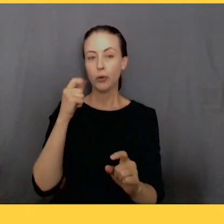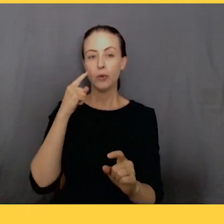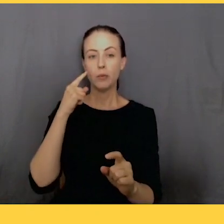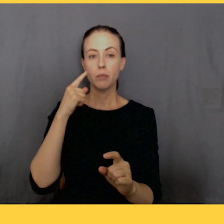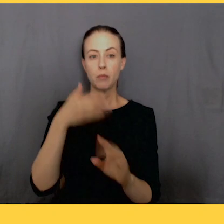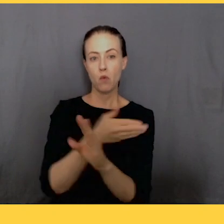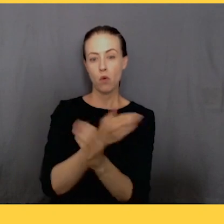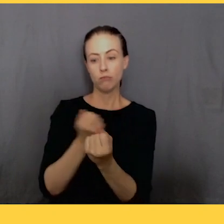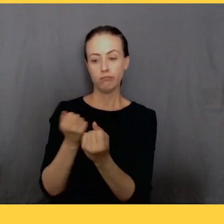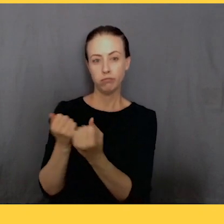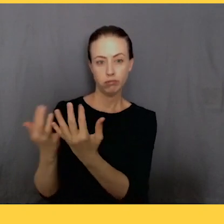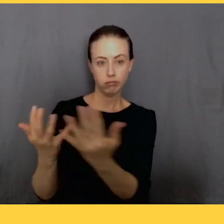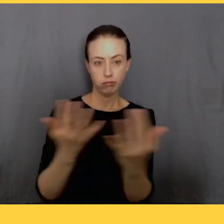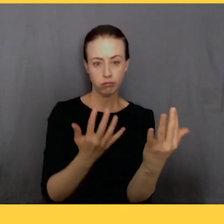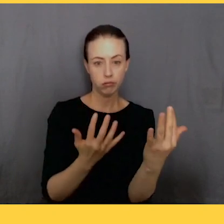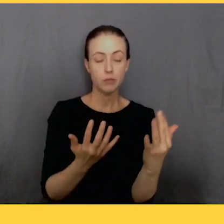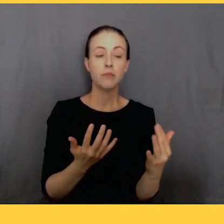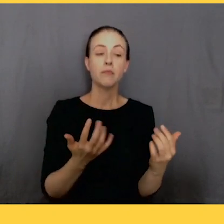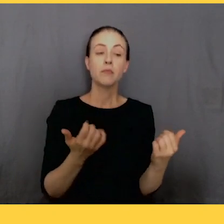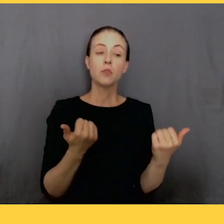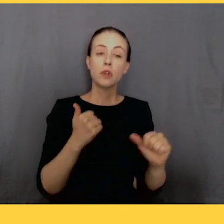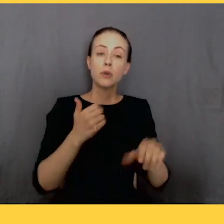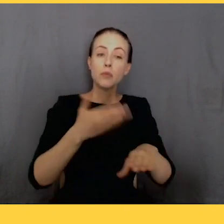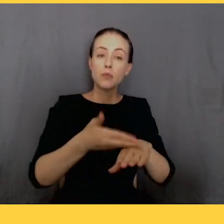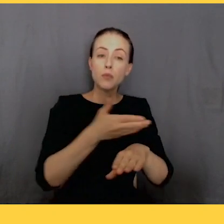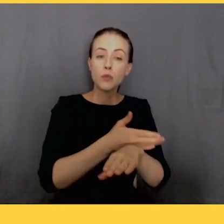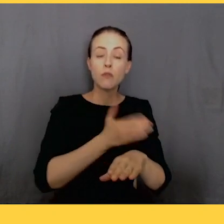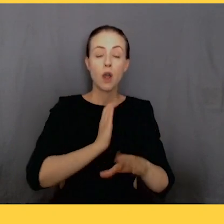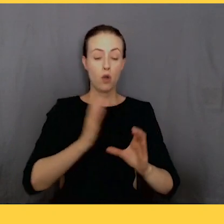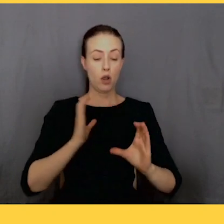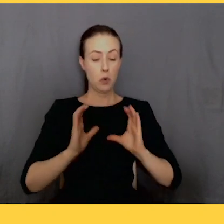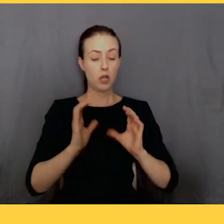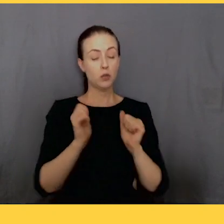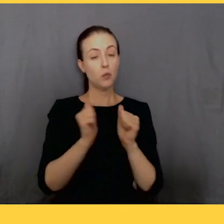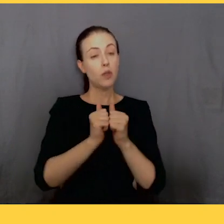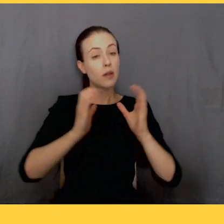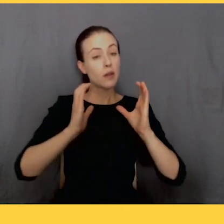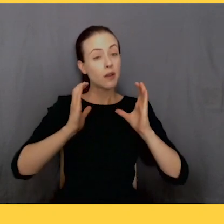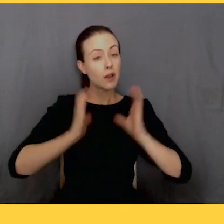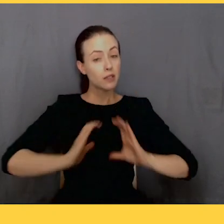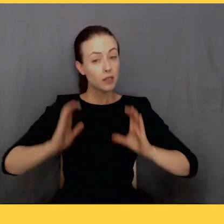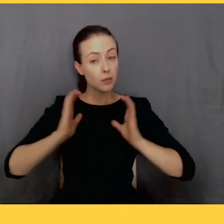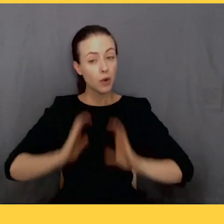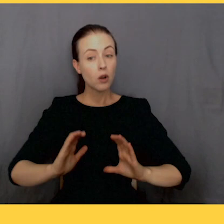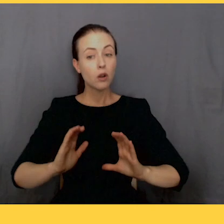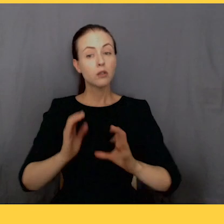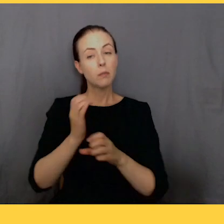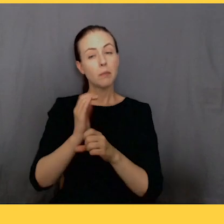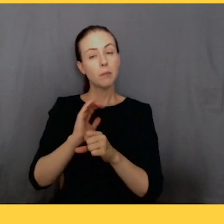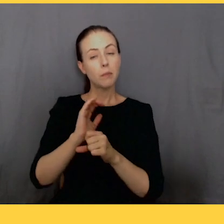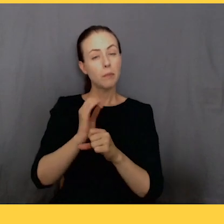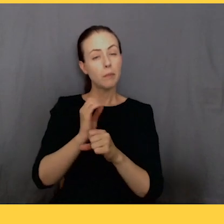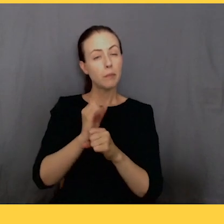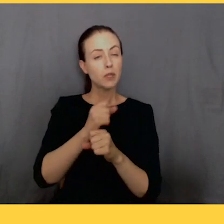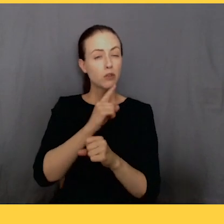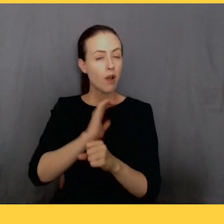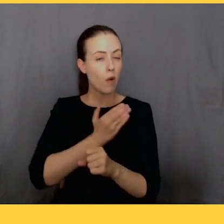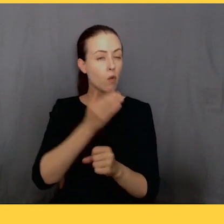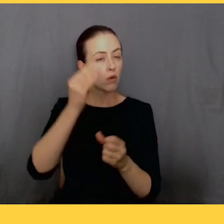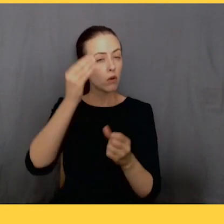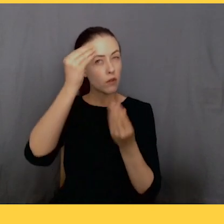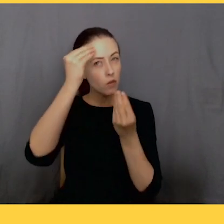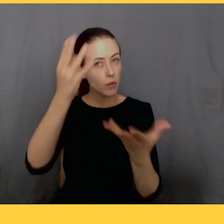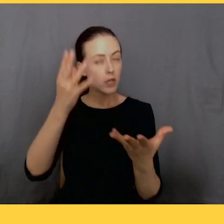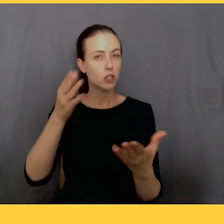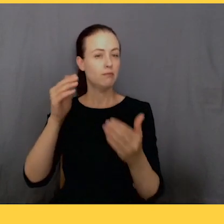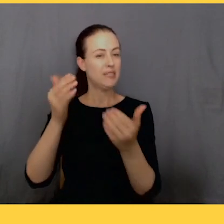our communication to our customers to make information more readily available and easily accessible. In terms of